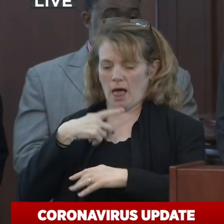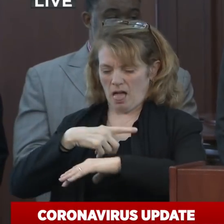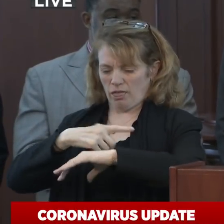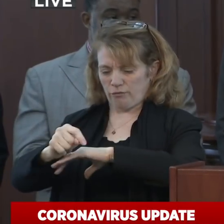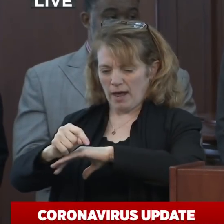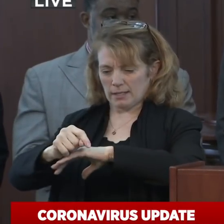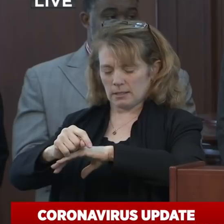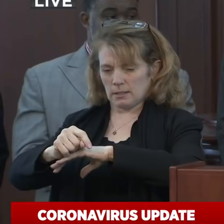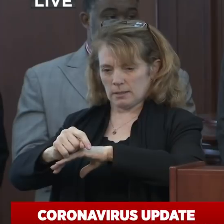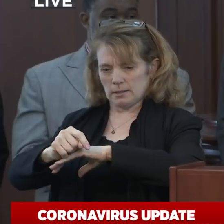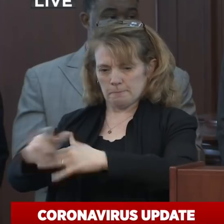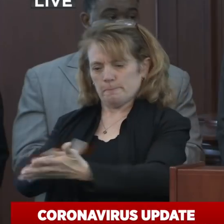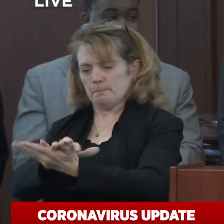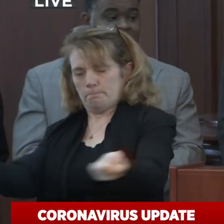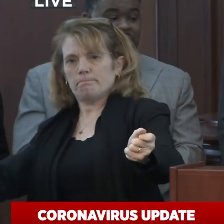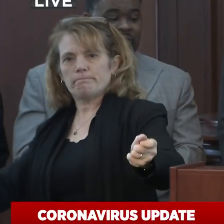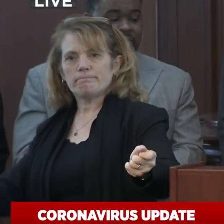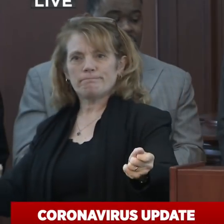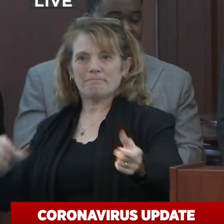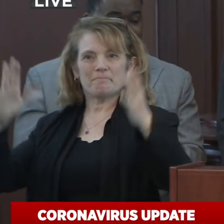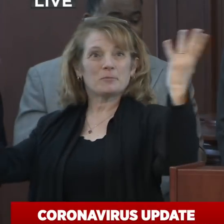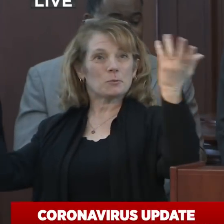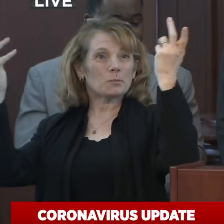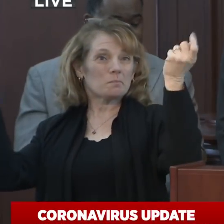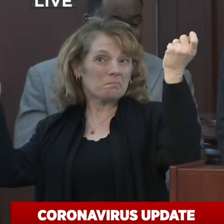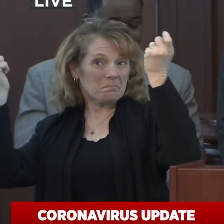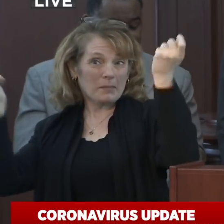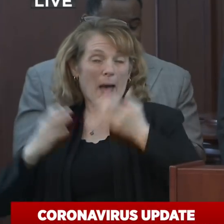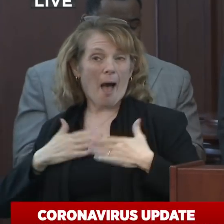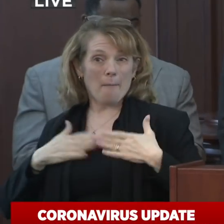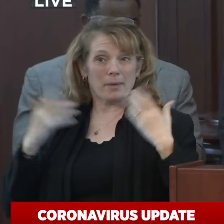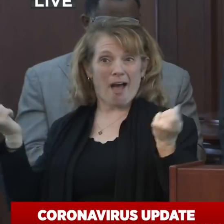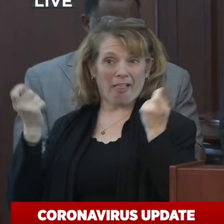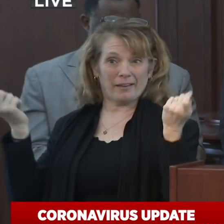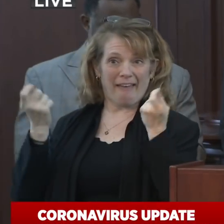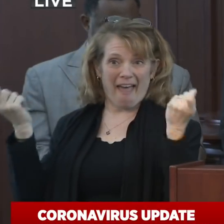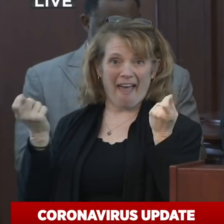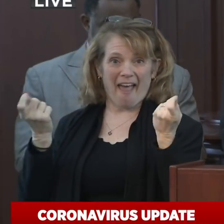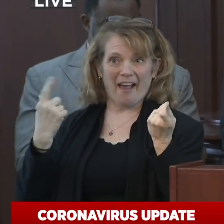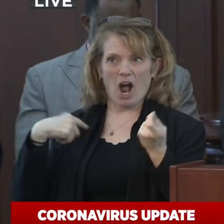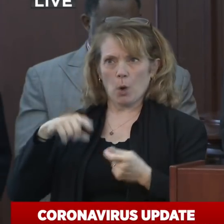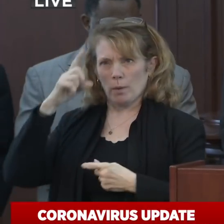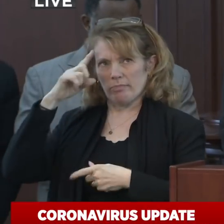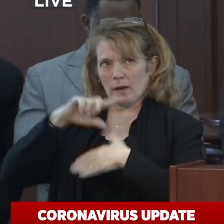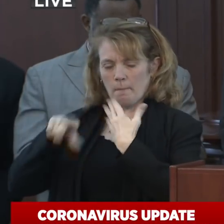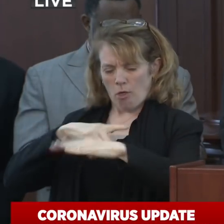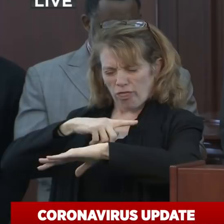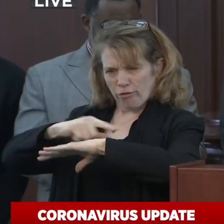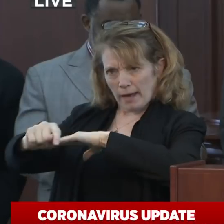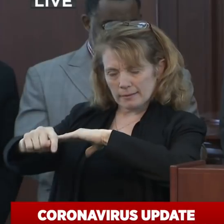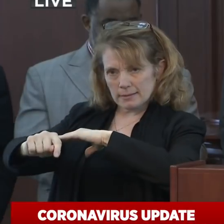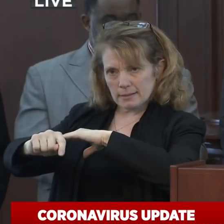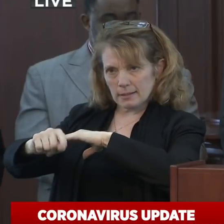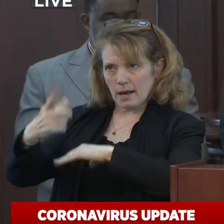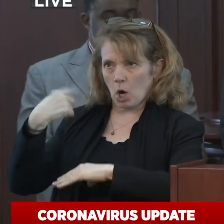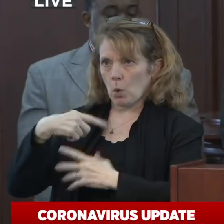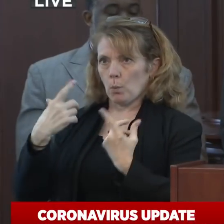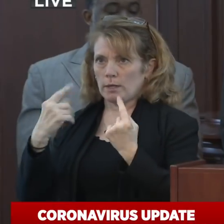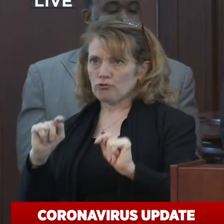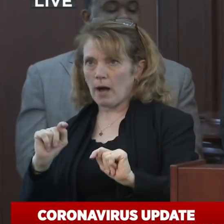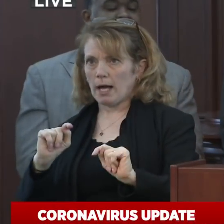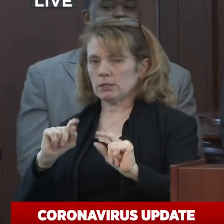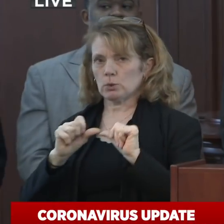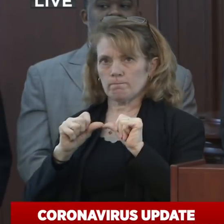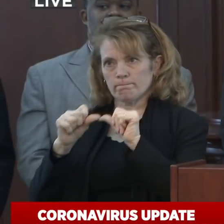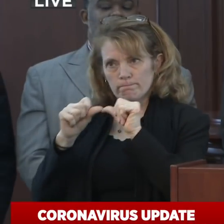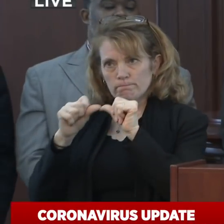actually a very joyous holiday, and we take any threat that we're experiencing and we try and move through it by